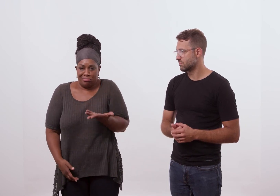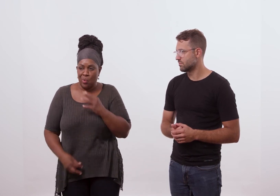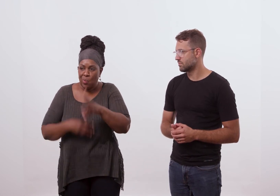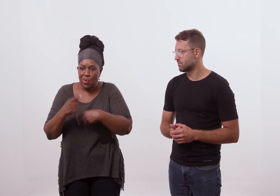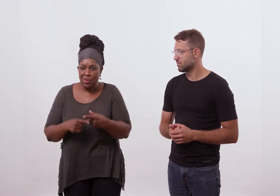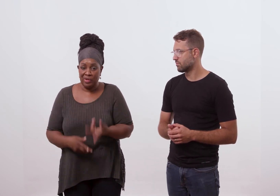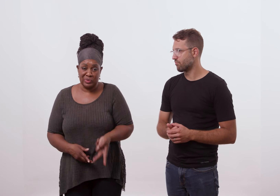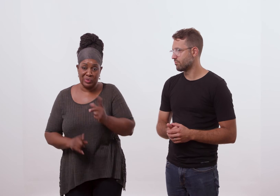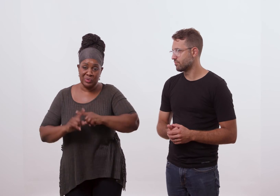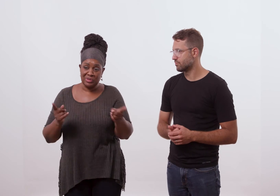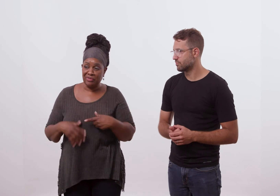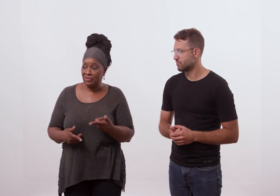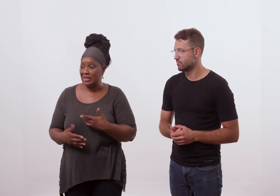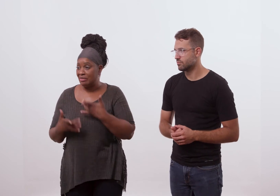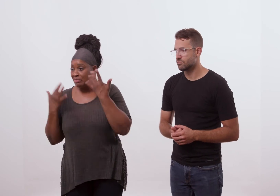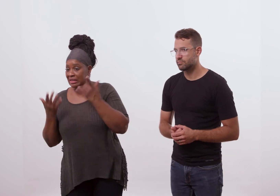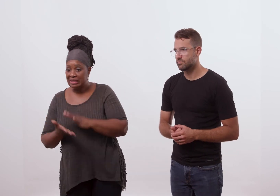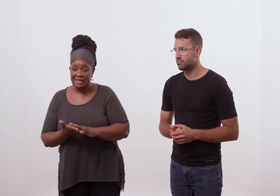their nature, it's true.